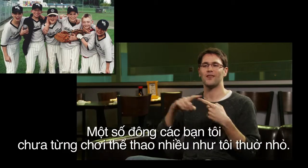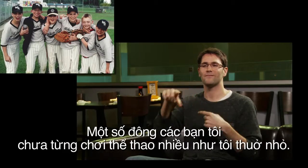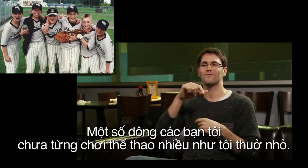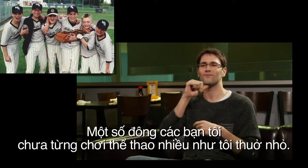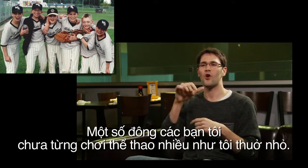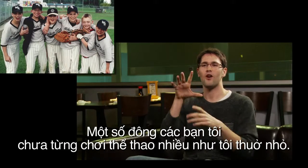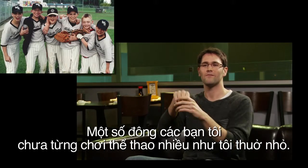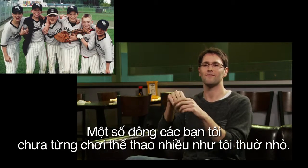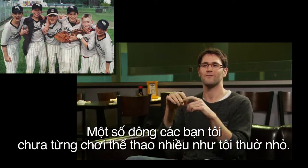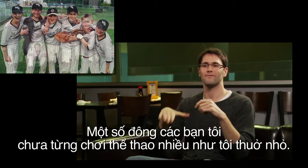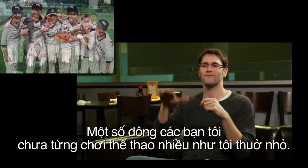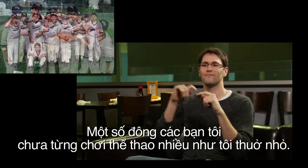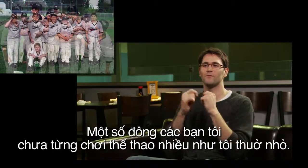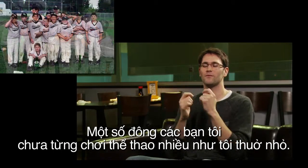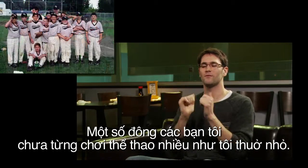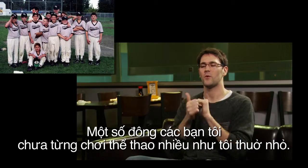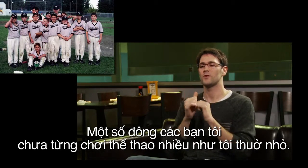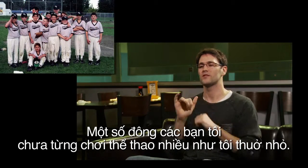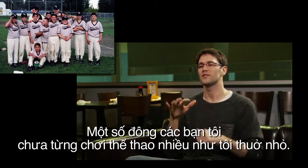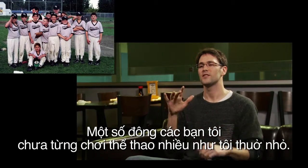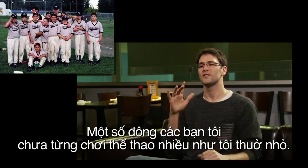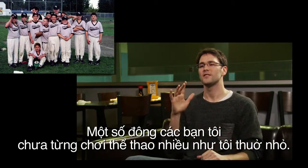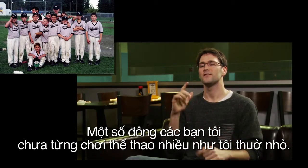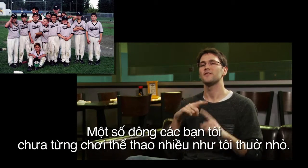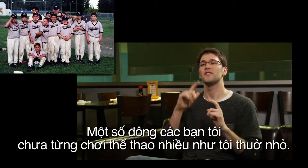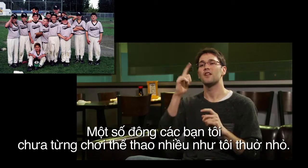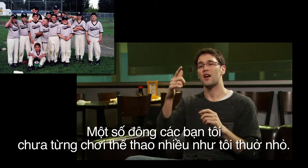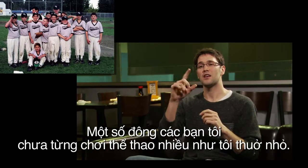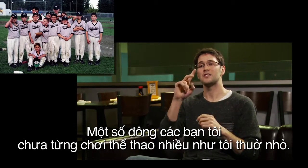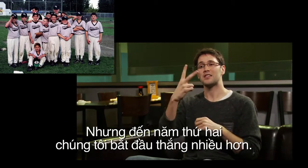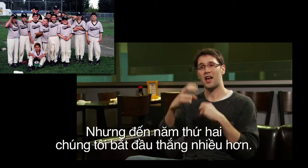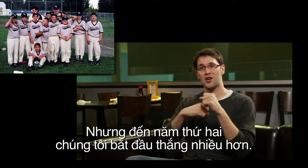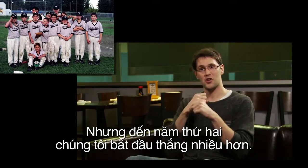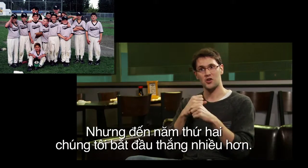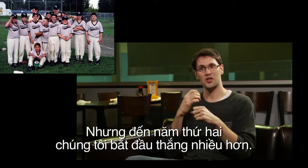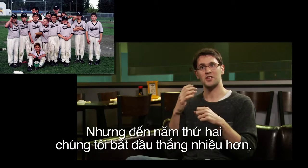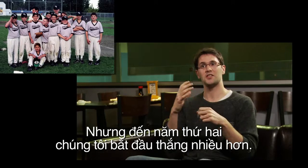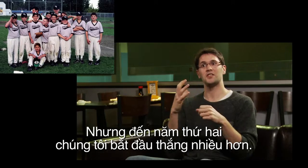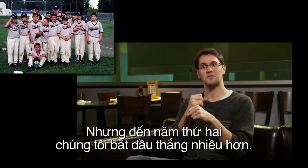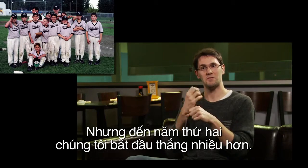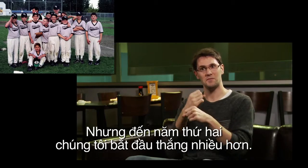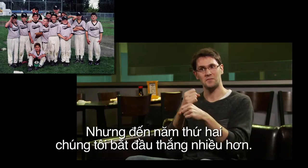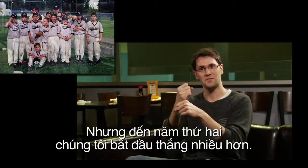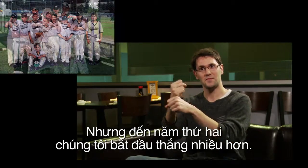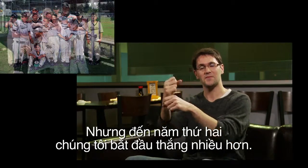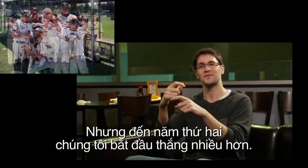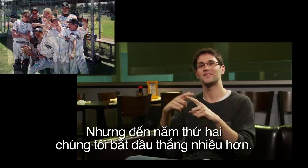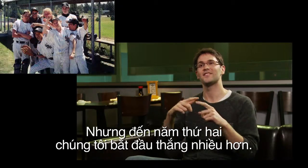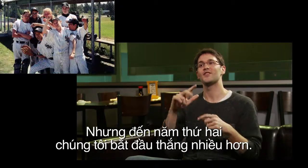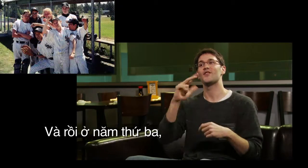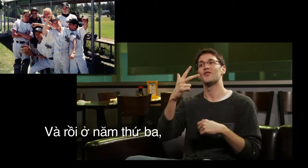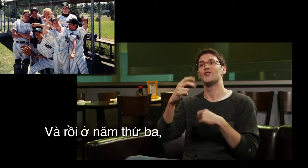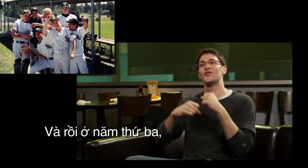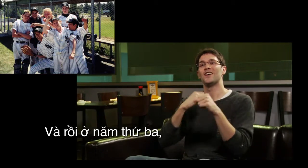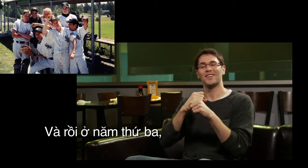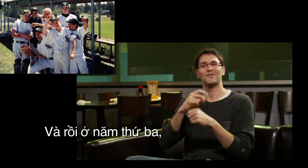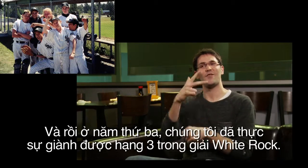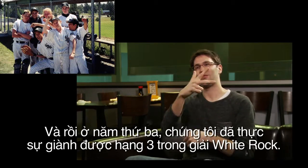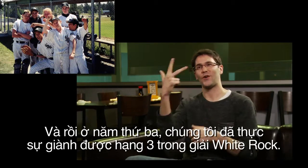A lot of my friends hadn't been involved in sports as much as I had growing up. But the second year, we started winning more. And then the third year, we actually